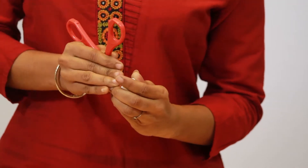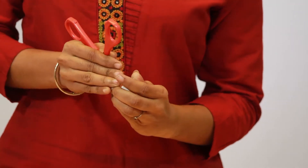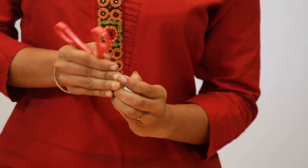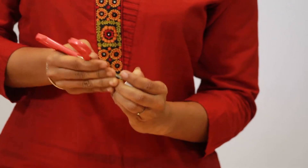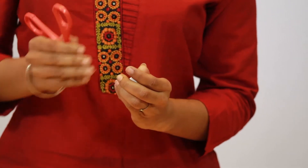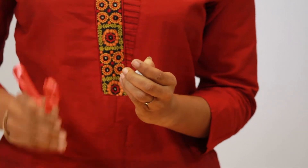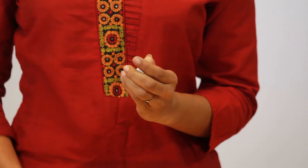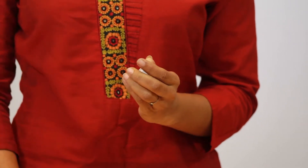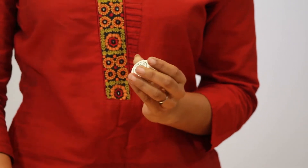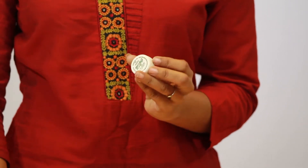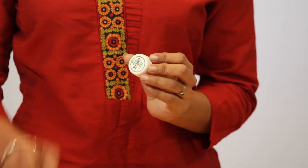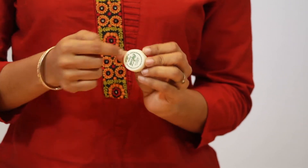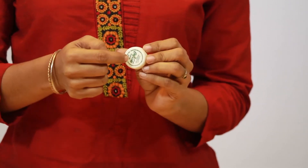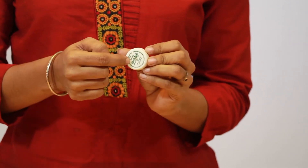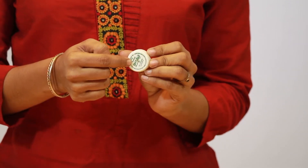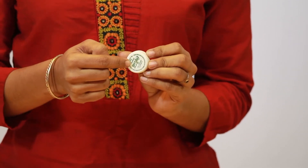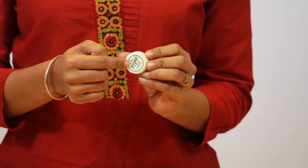is a lot tougher than making holes in the bottle